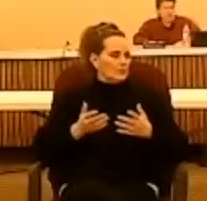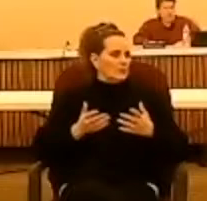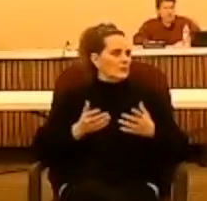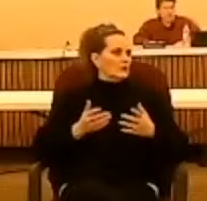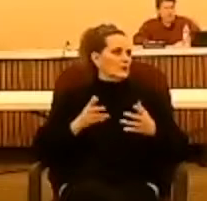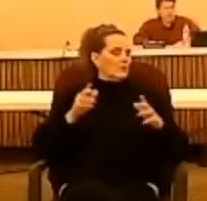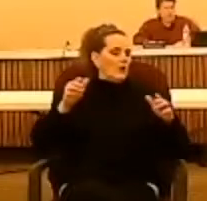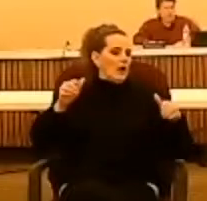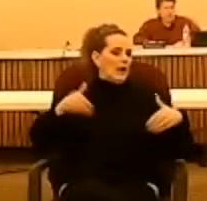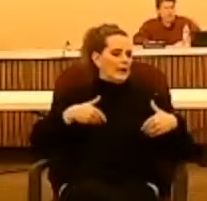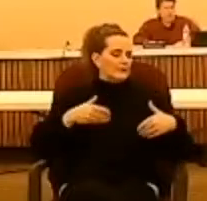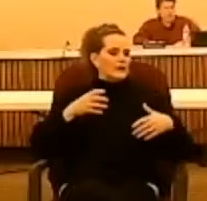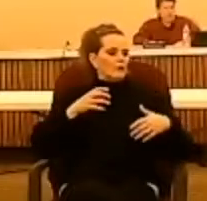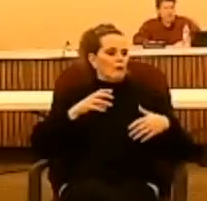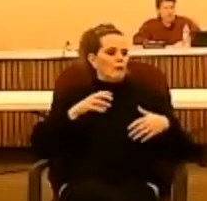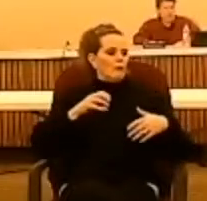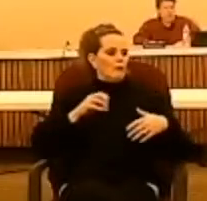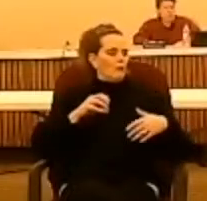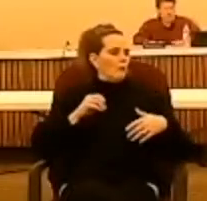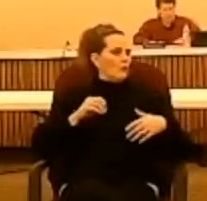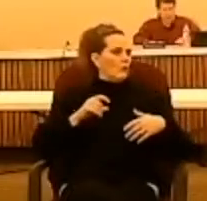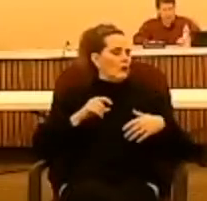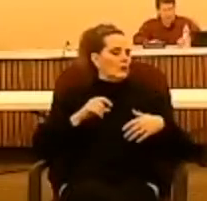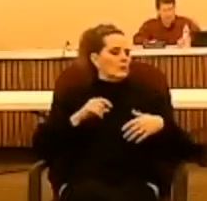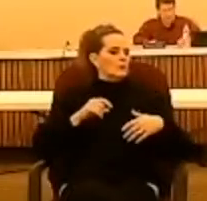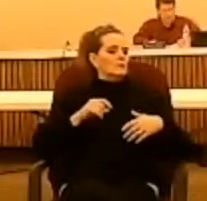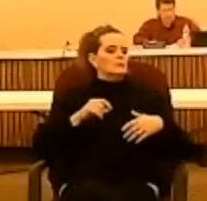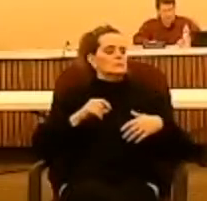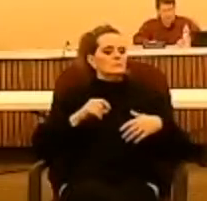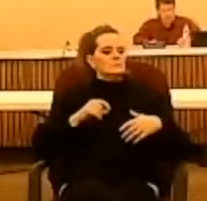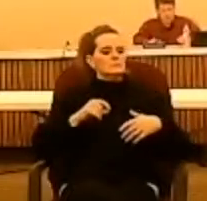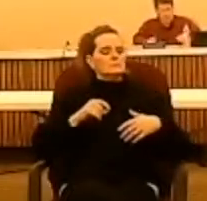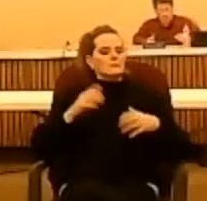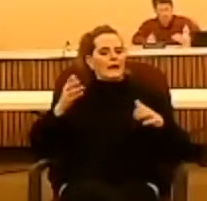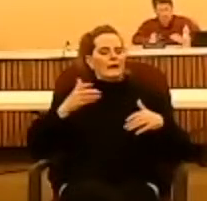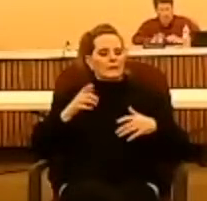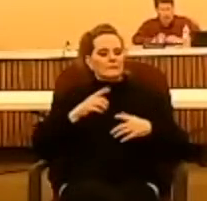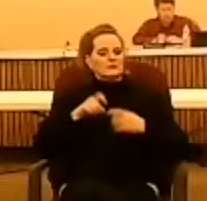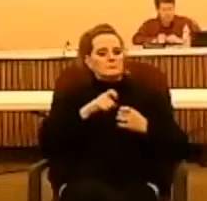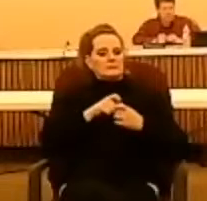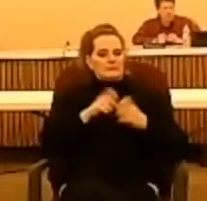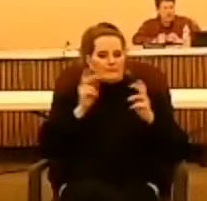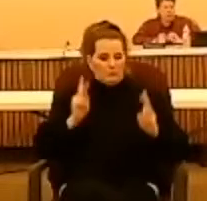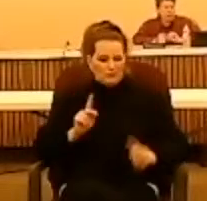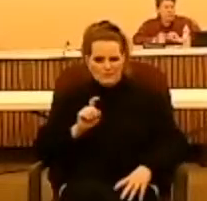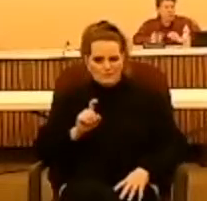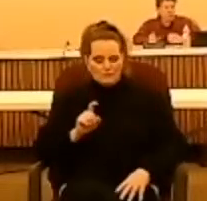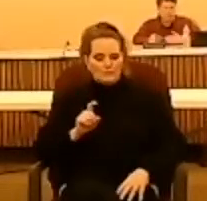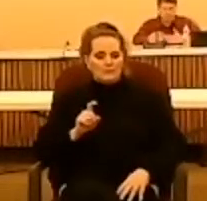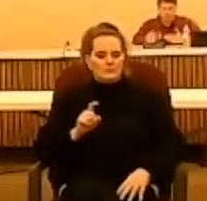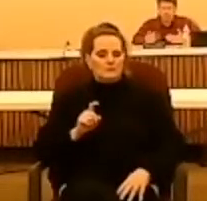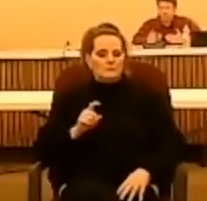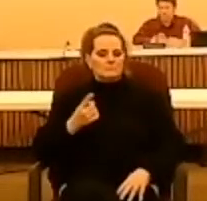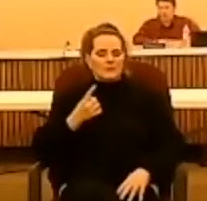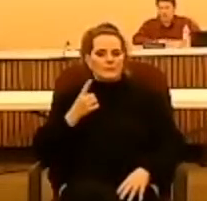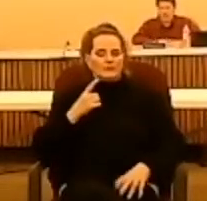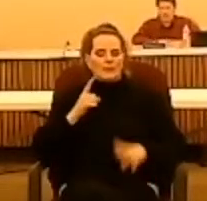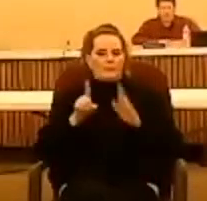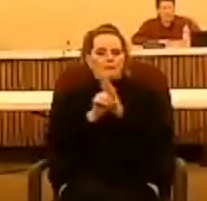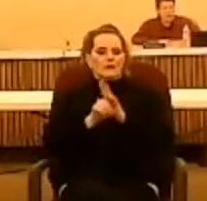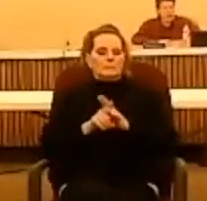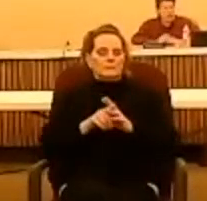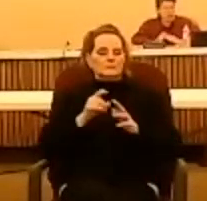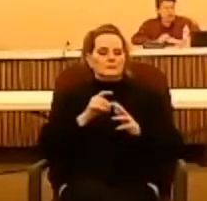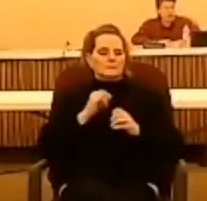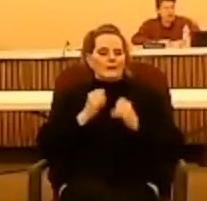hiring or employment of a particular person. Right. Yeah. Okay. Something that came up in the last